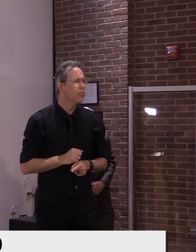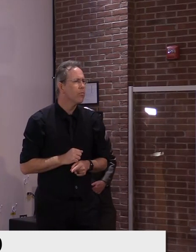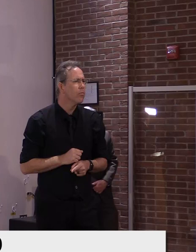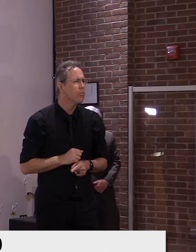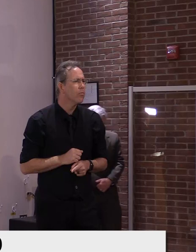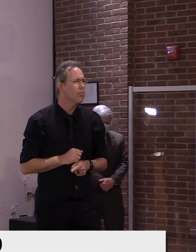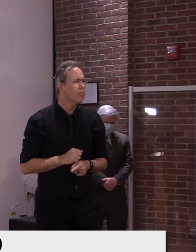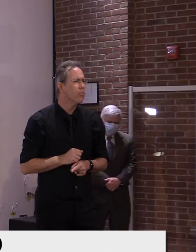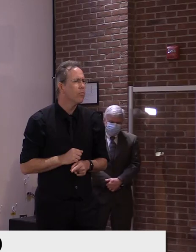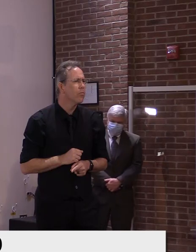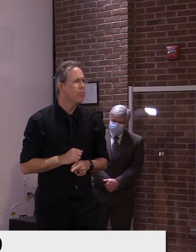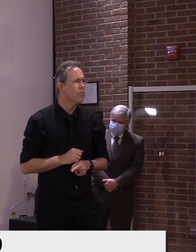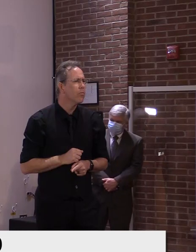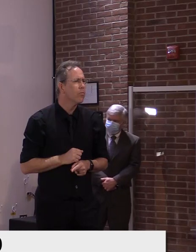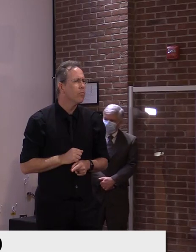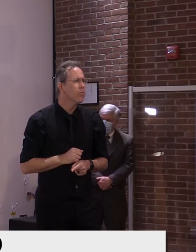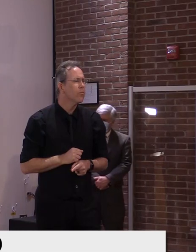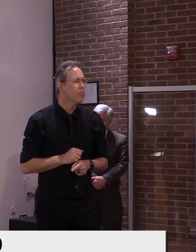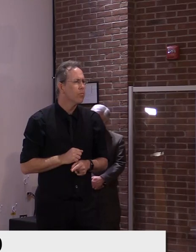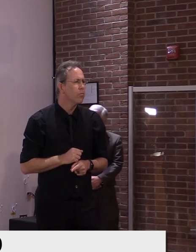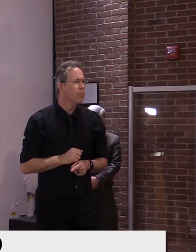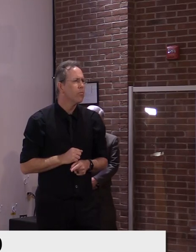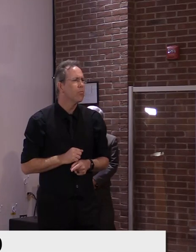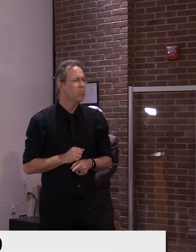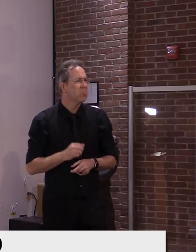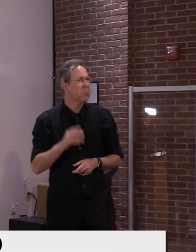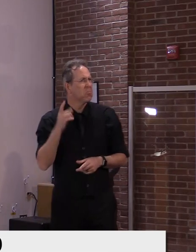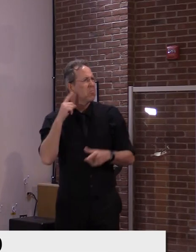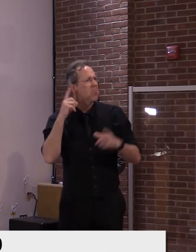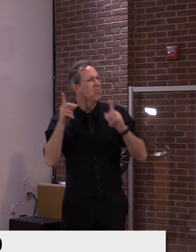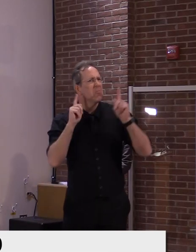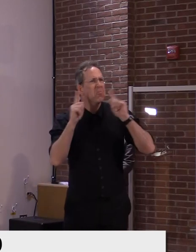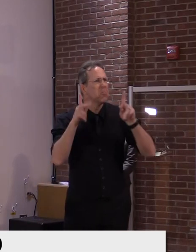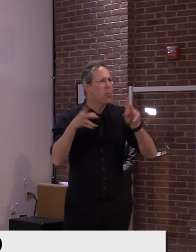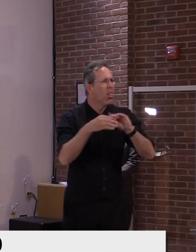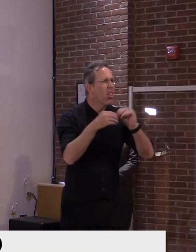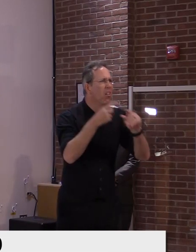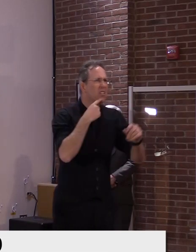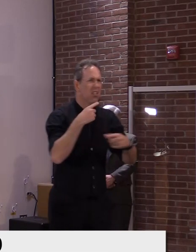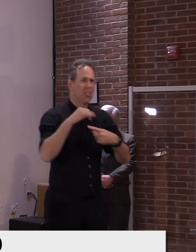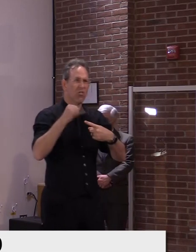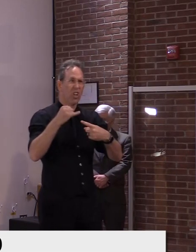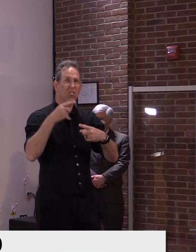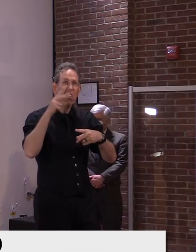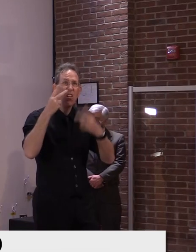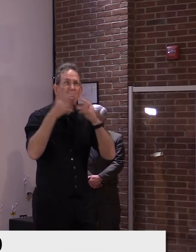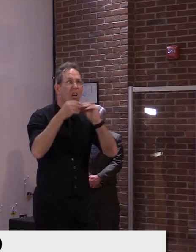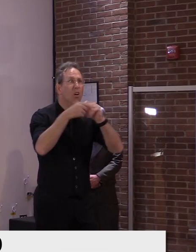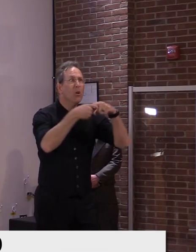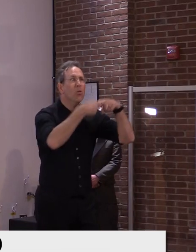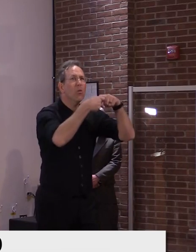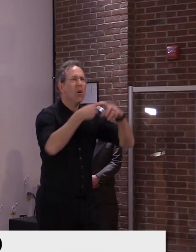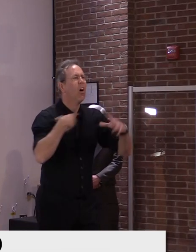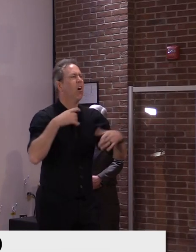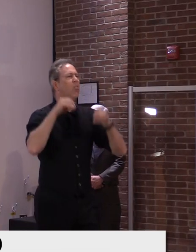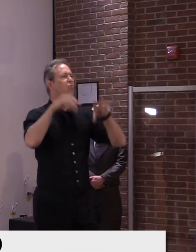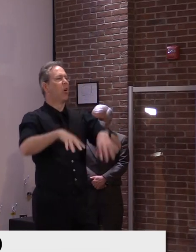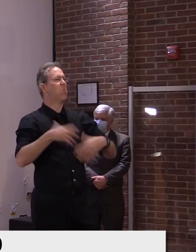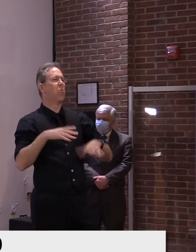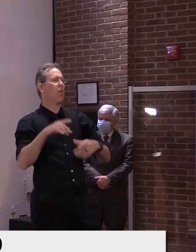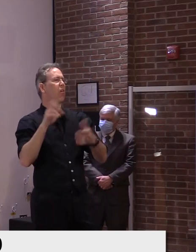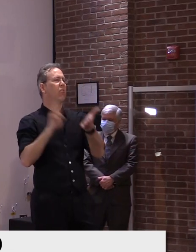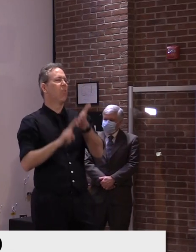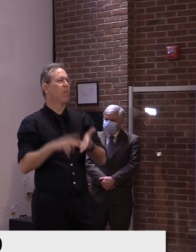through the rigorous process that these vaccines go through, even on this accelerated timeline, to get that emergency use